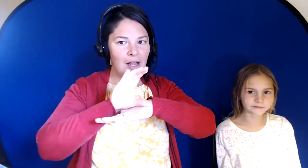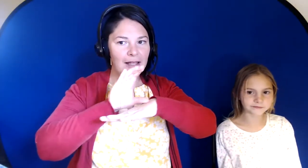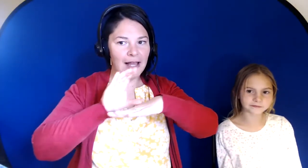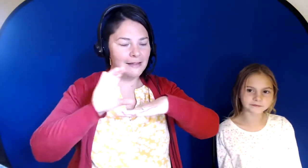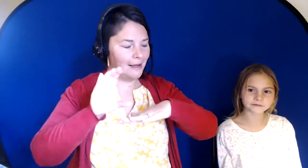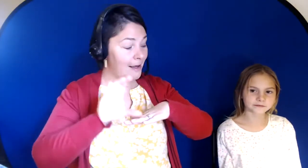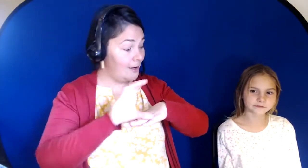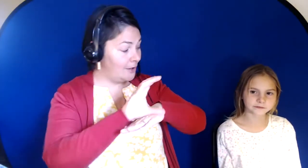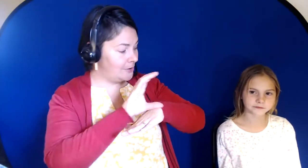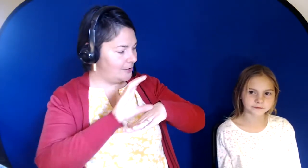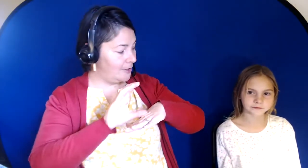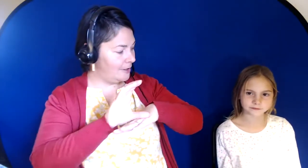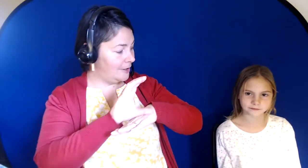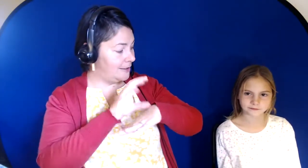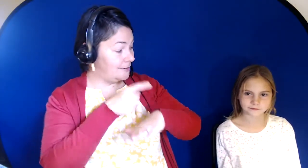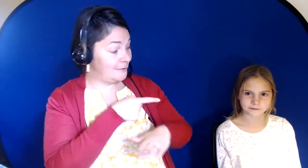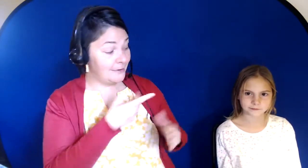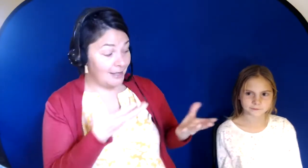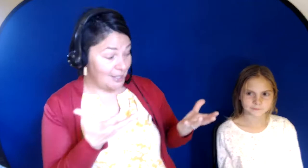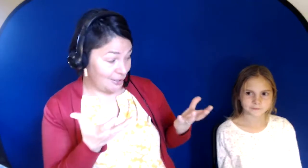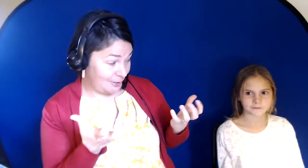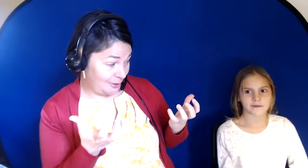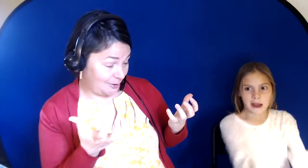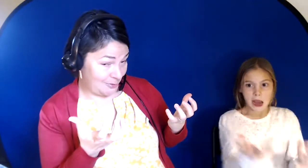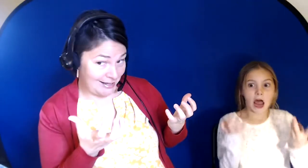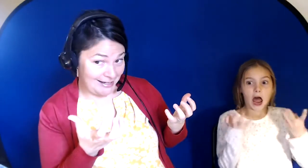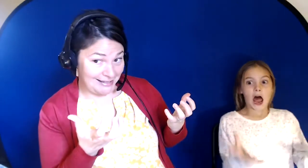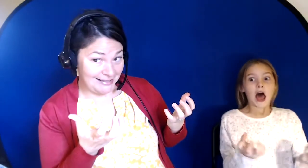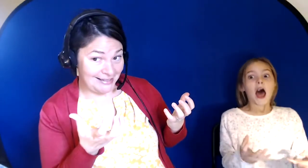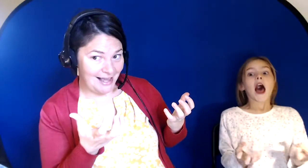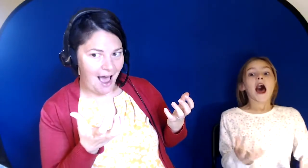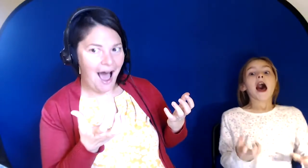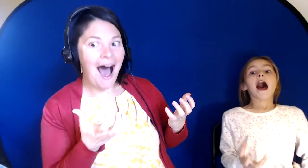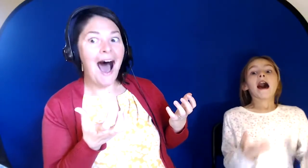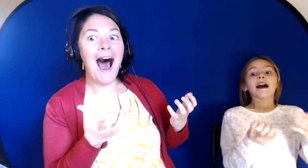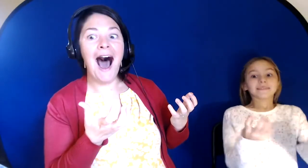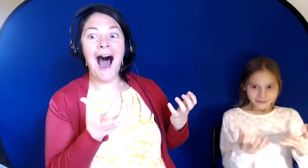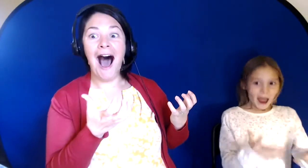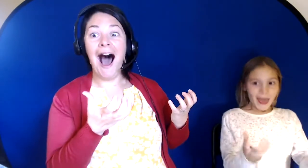icing. Chocolate, you want?